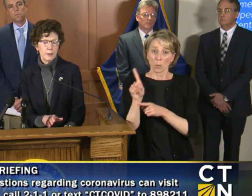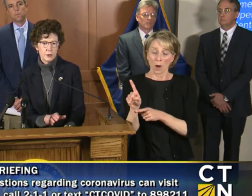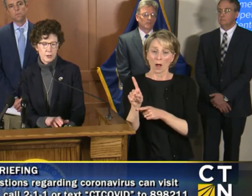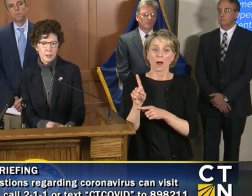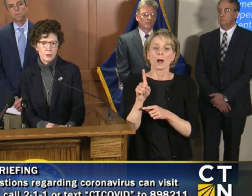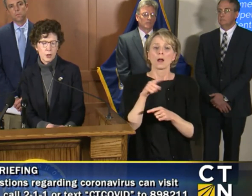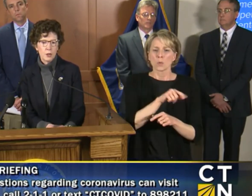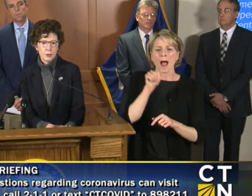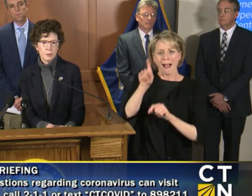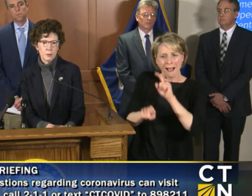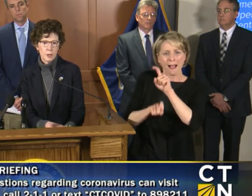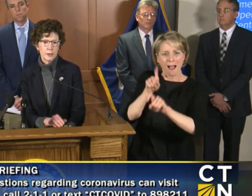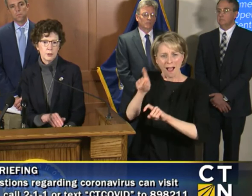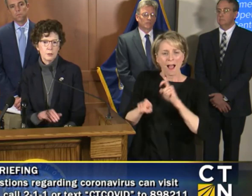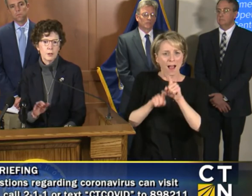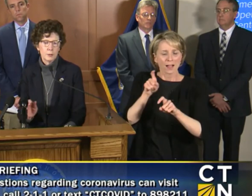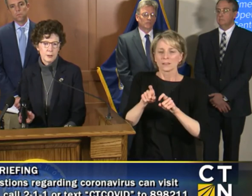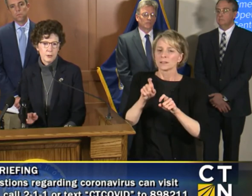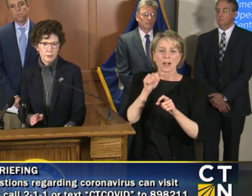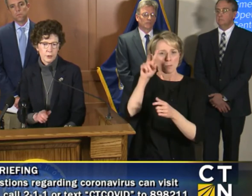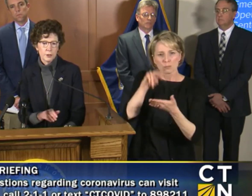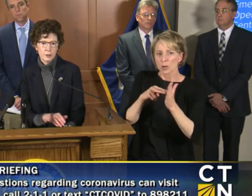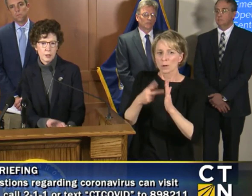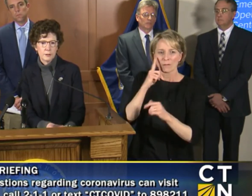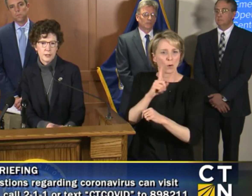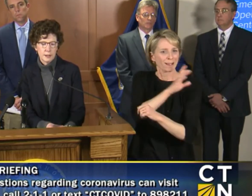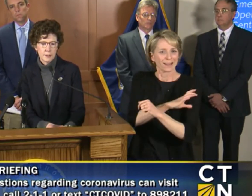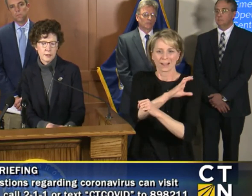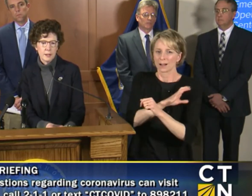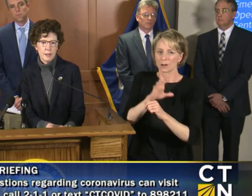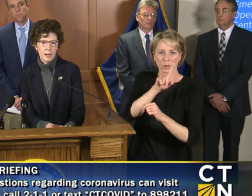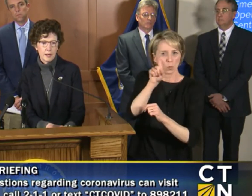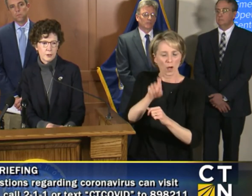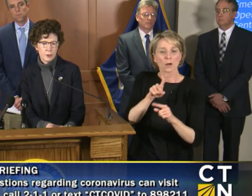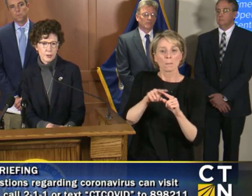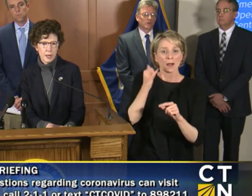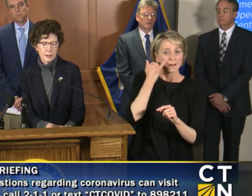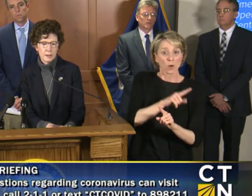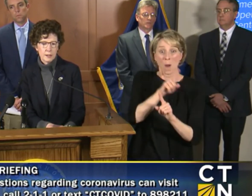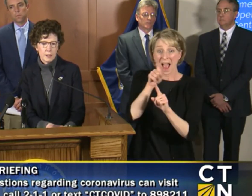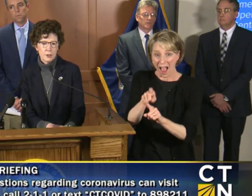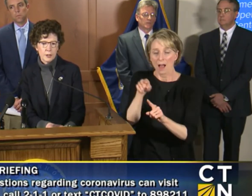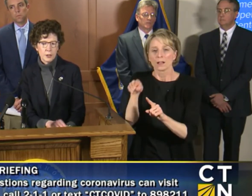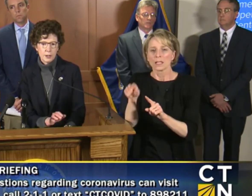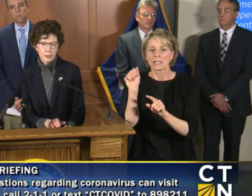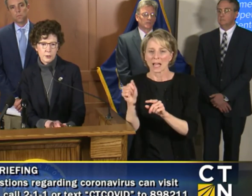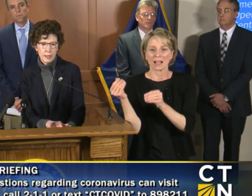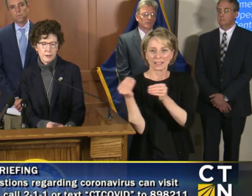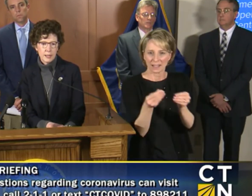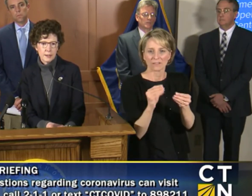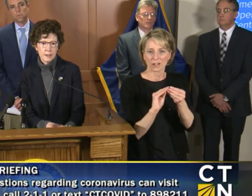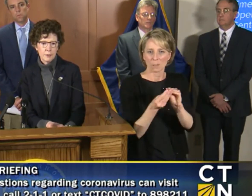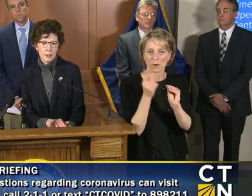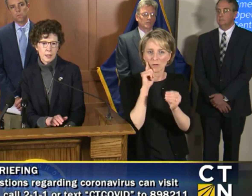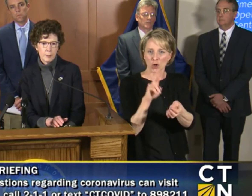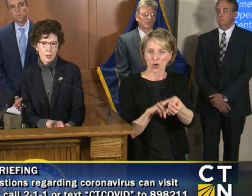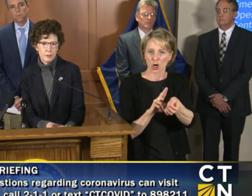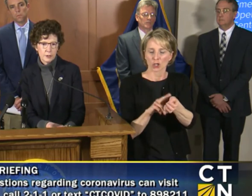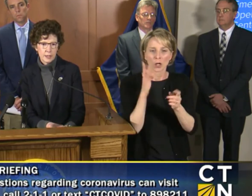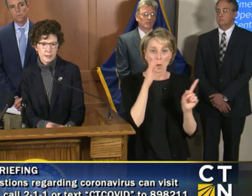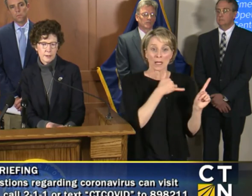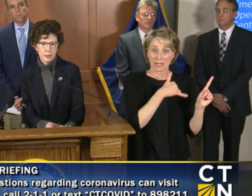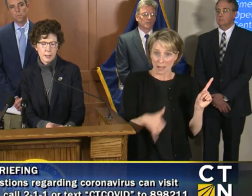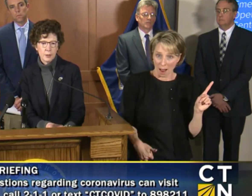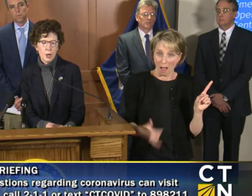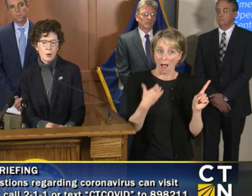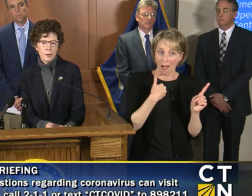clinical questions and you call 211, you will be referred to one of these nurse lines. So I know Yale New Haven has set one up, Hartford